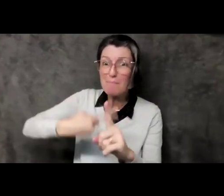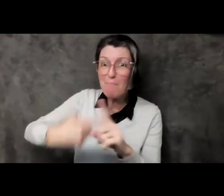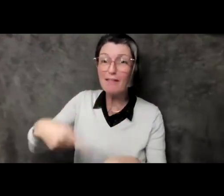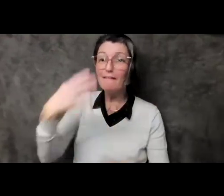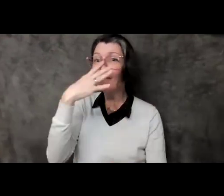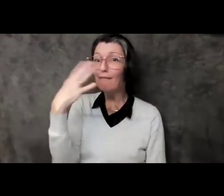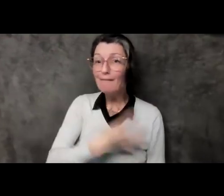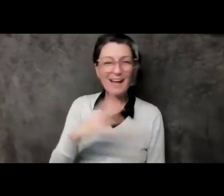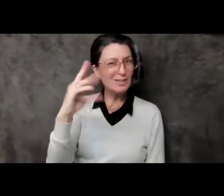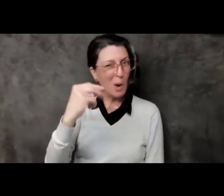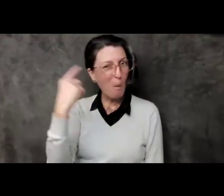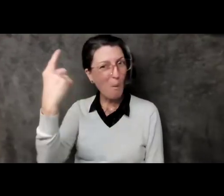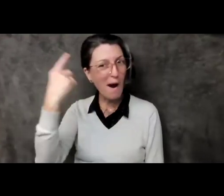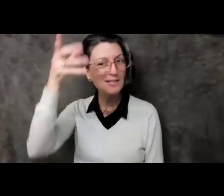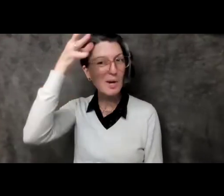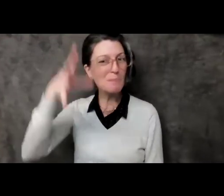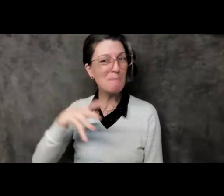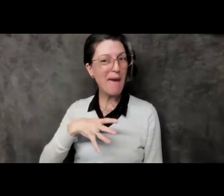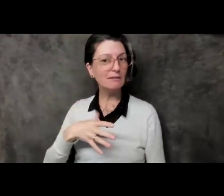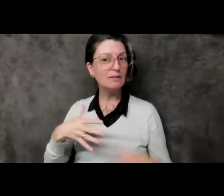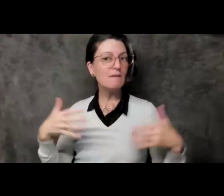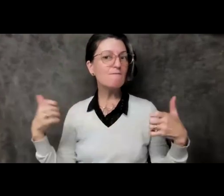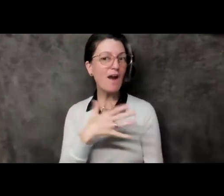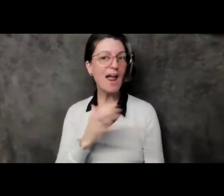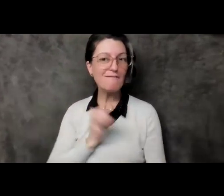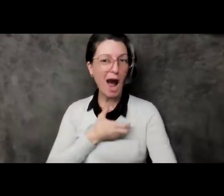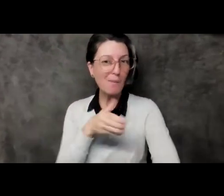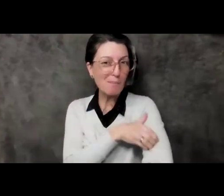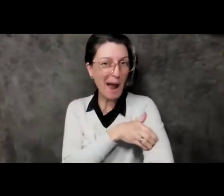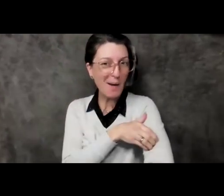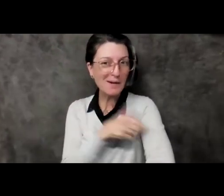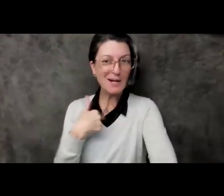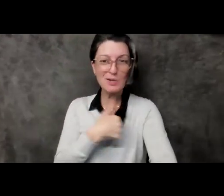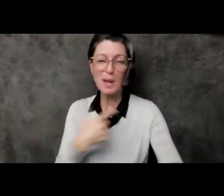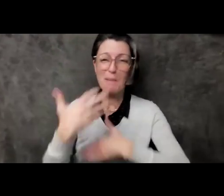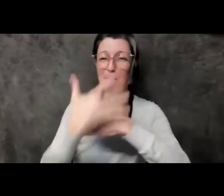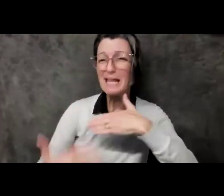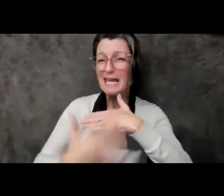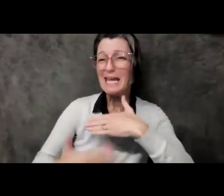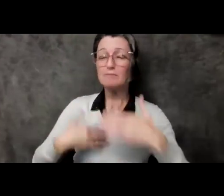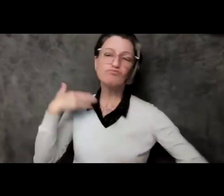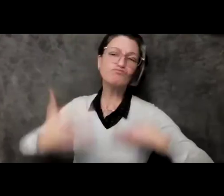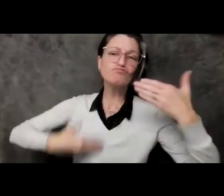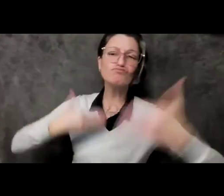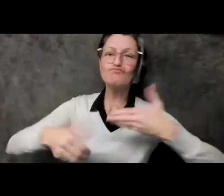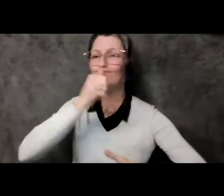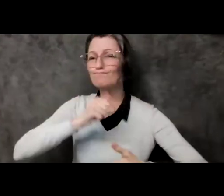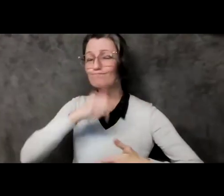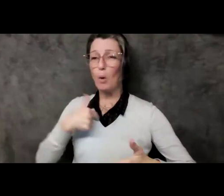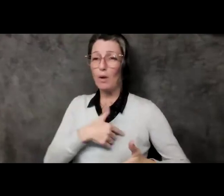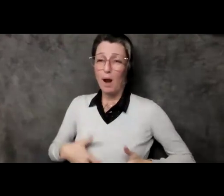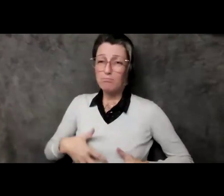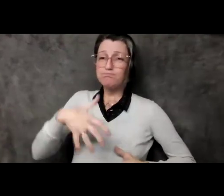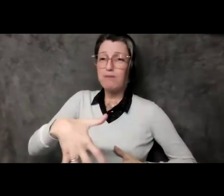men are so afraid of our power. Who else can bleed without dying, create other humans inside their body, and then feed those